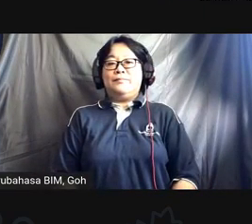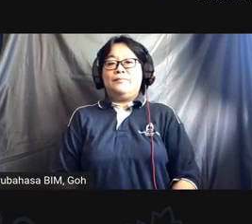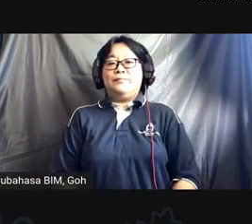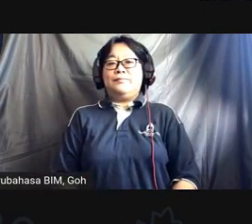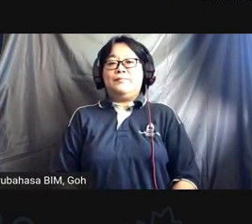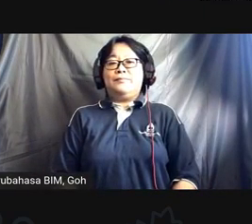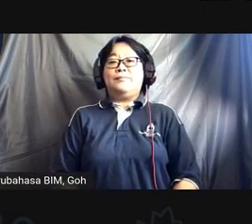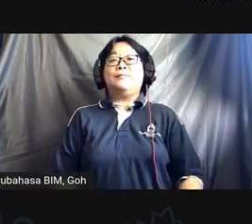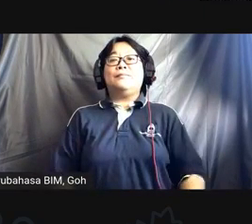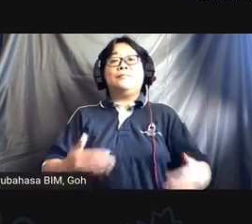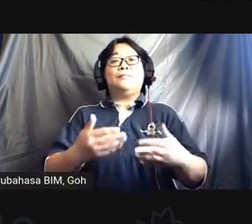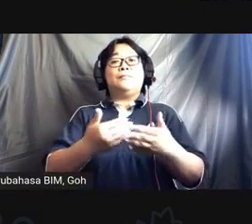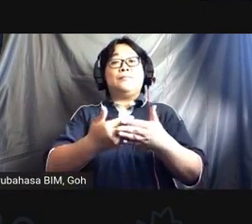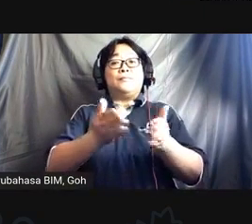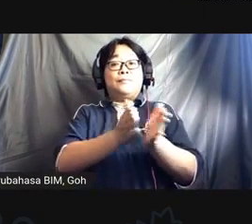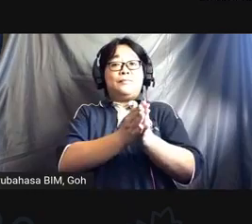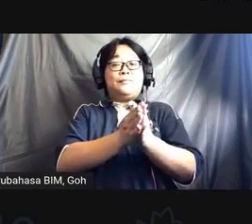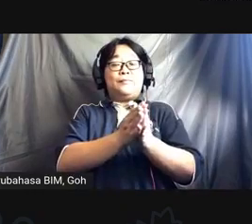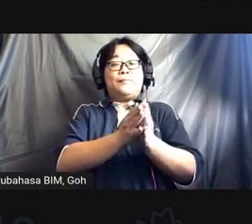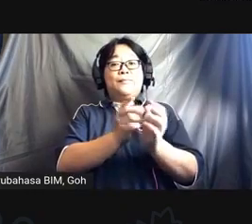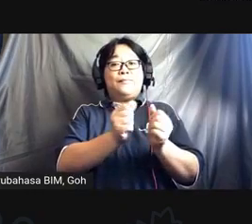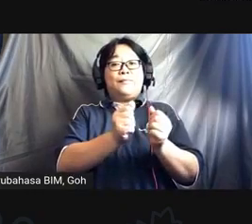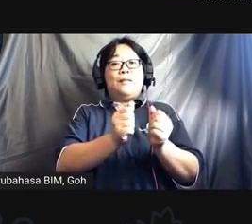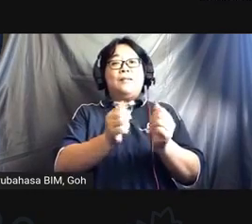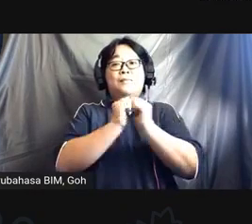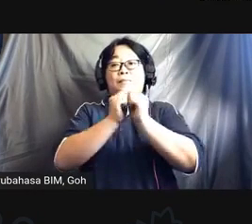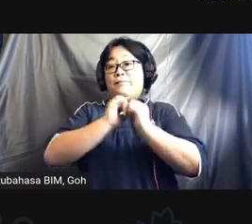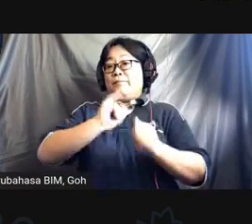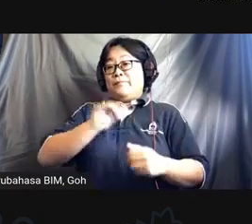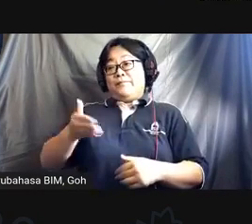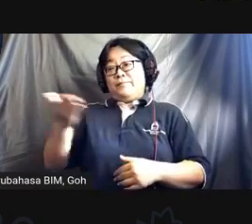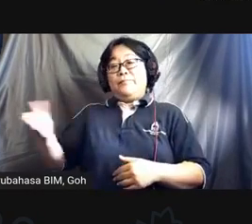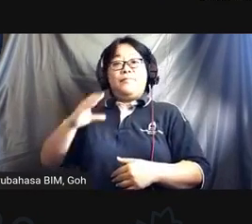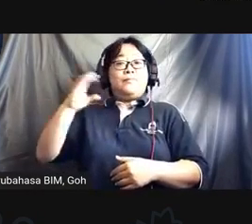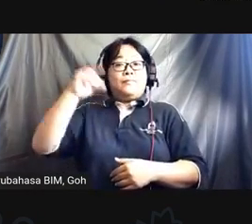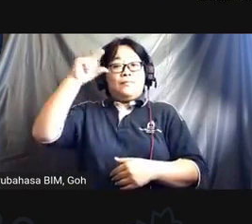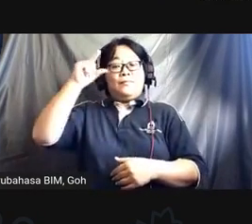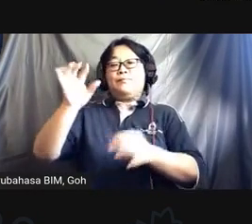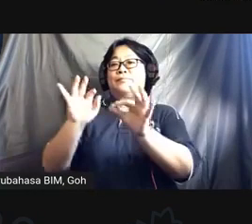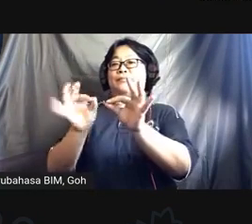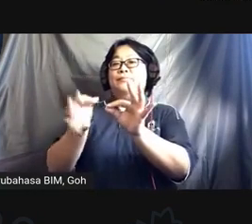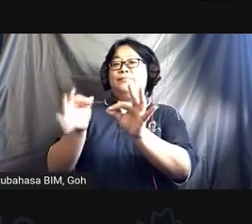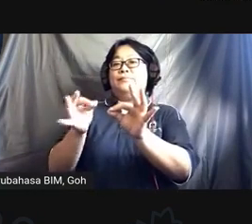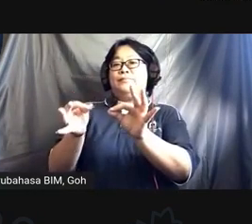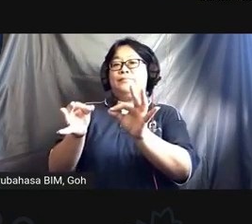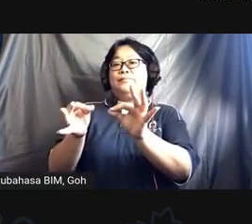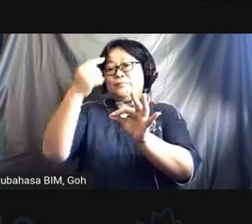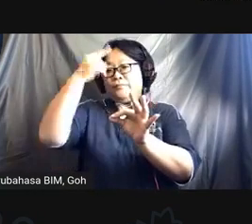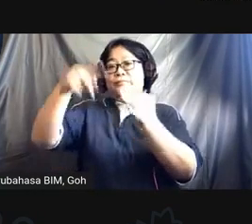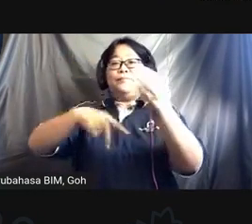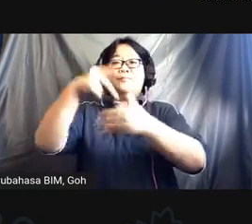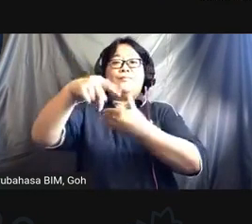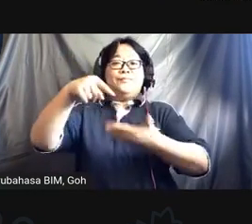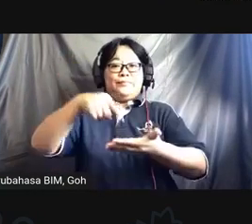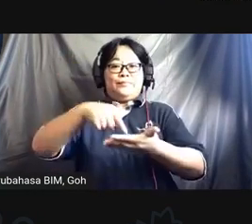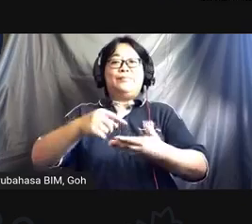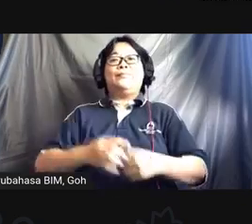So beside me today is Cik Goh, who will be the interpreter for this event.